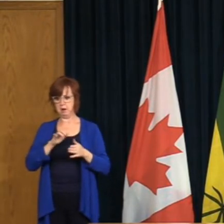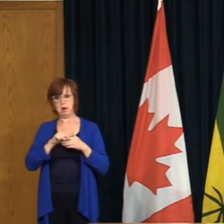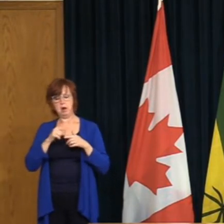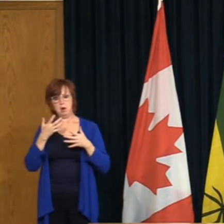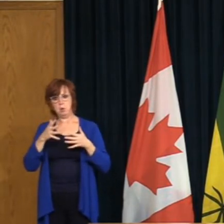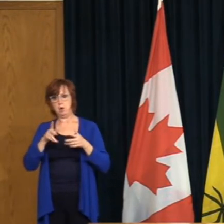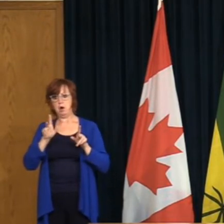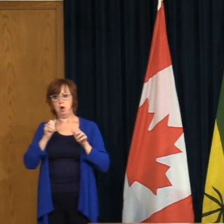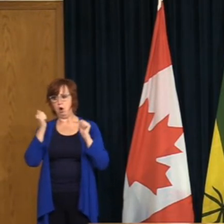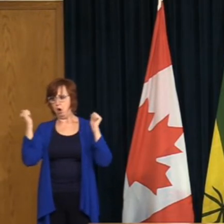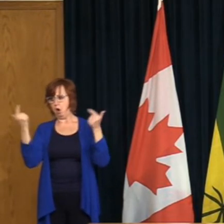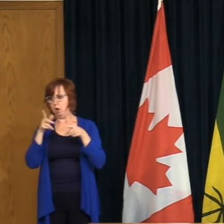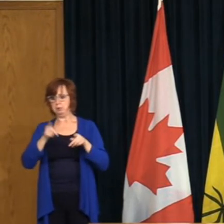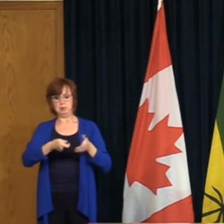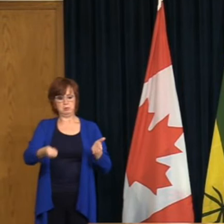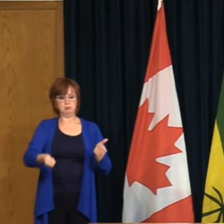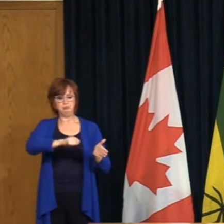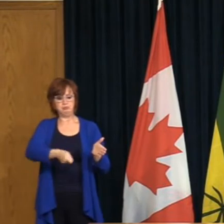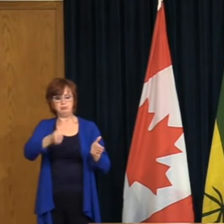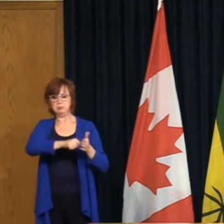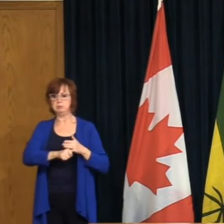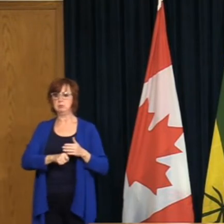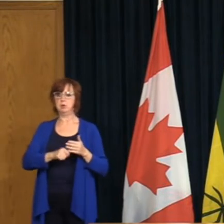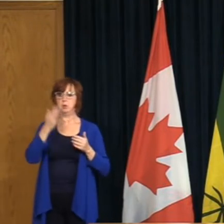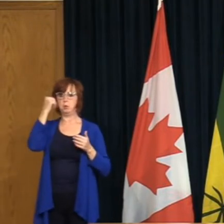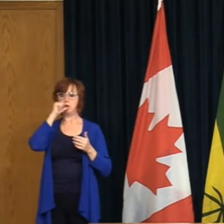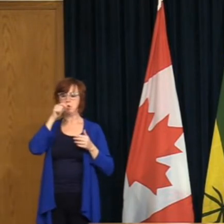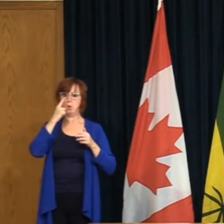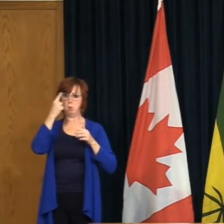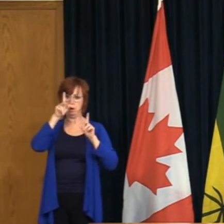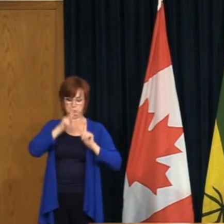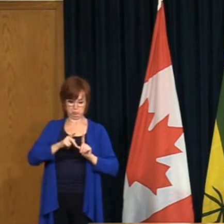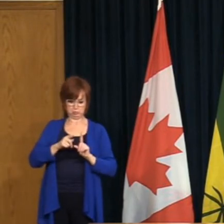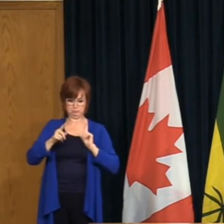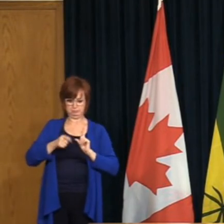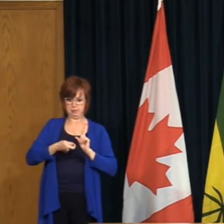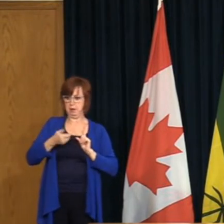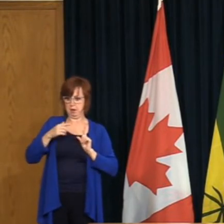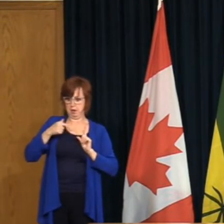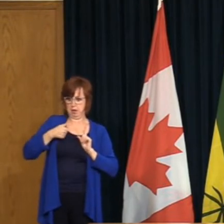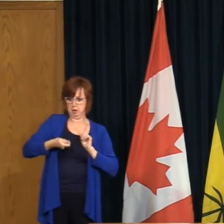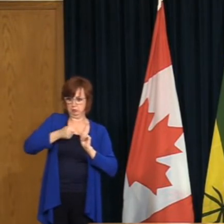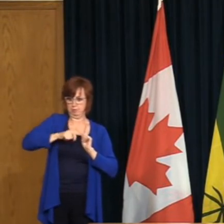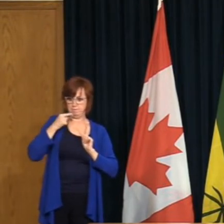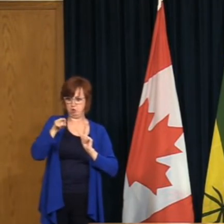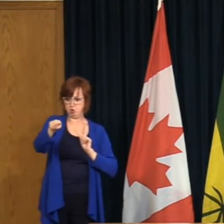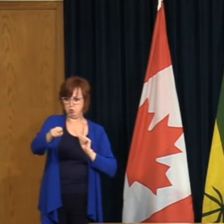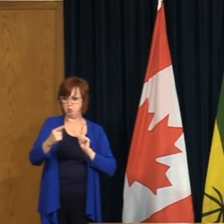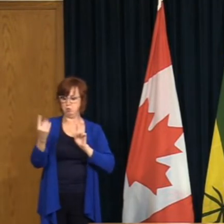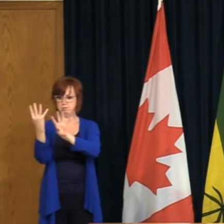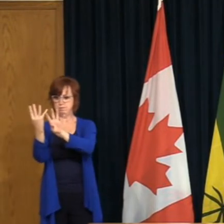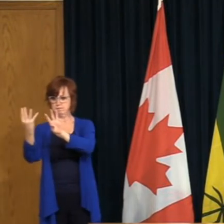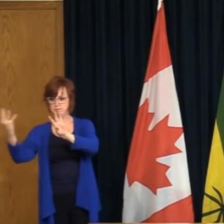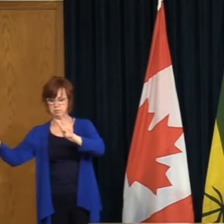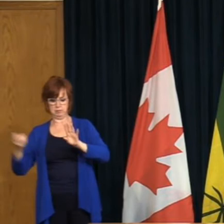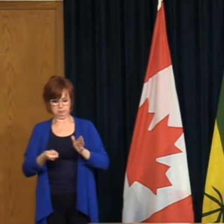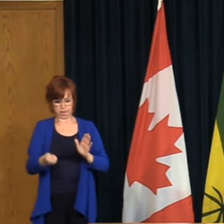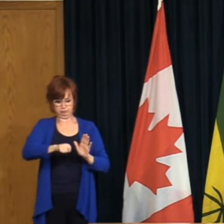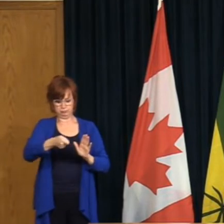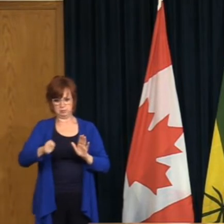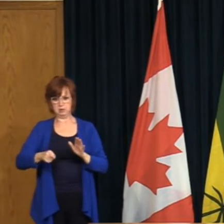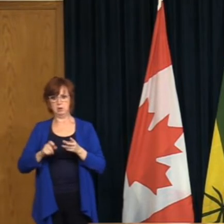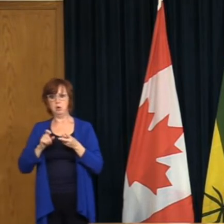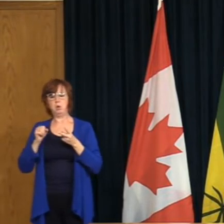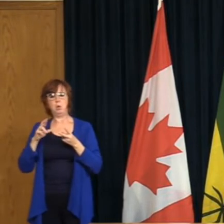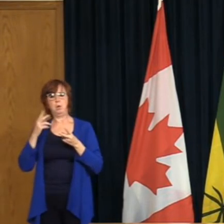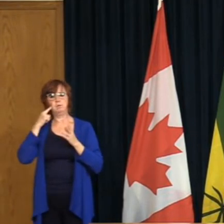themselves either by touching the same spoon or by picking things up from a bread basket, for example. So I think we all need to start thinking